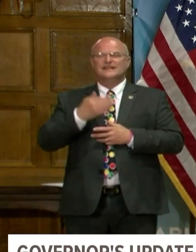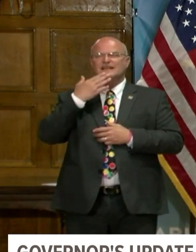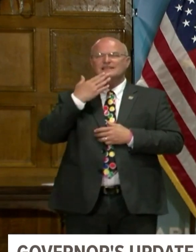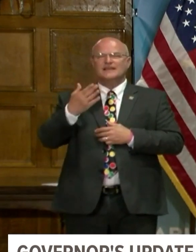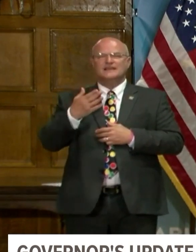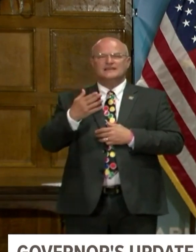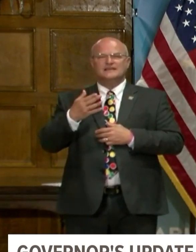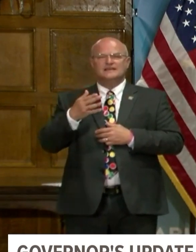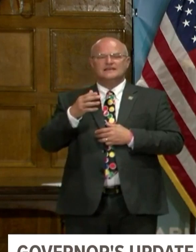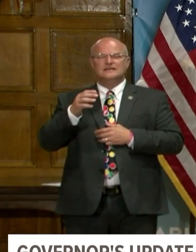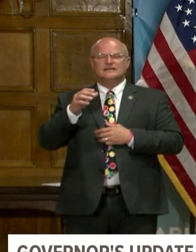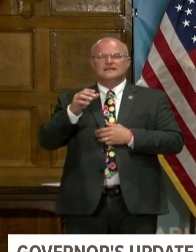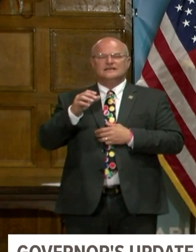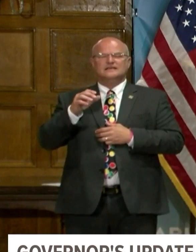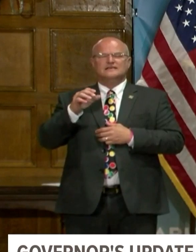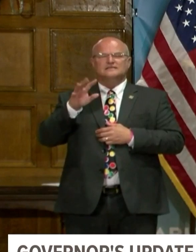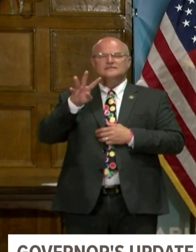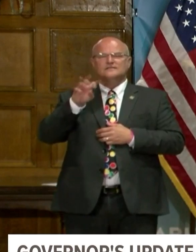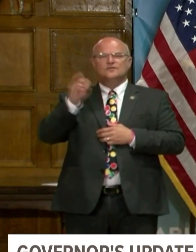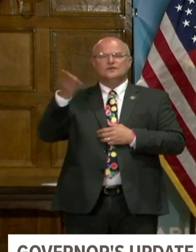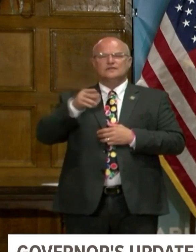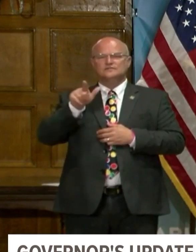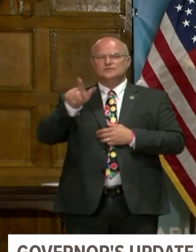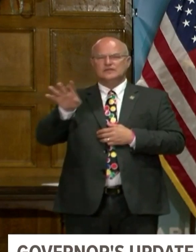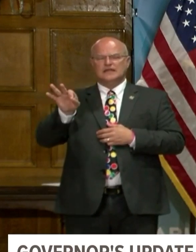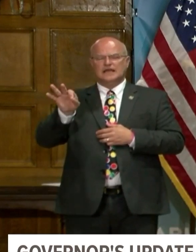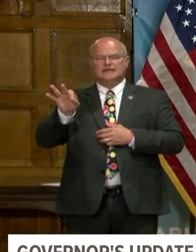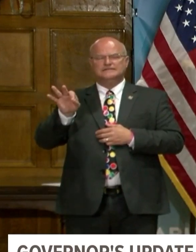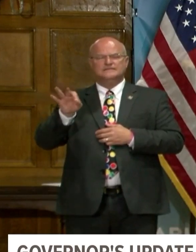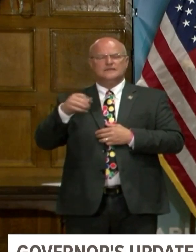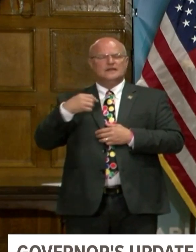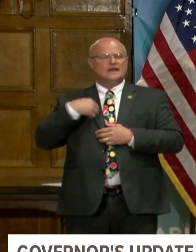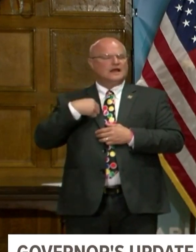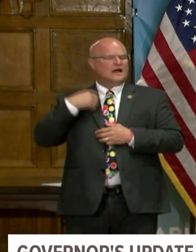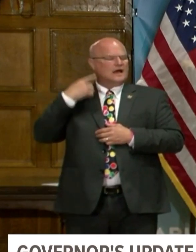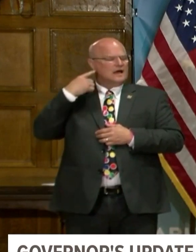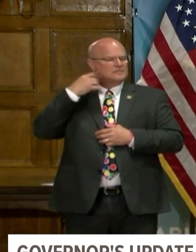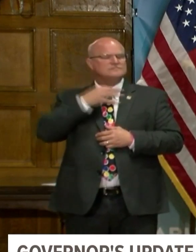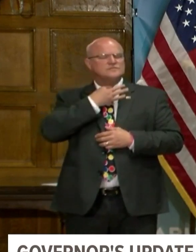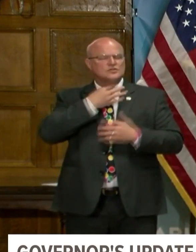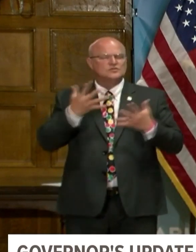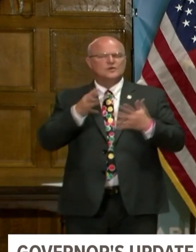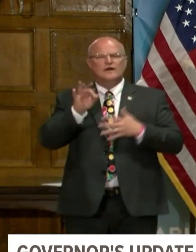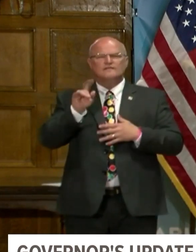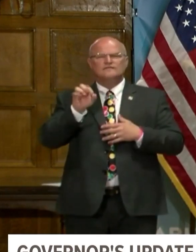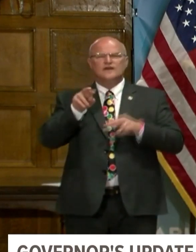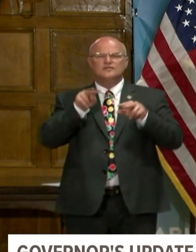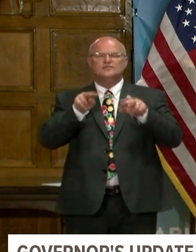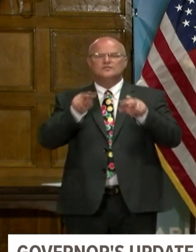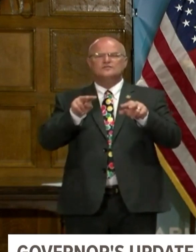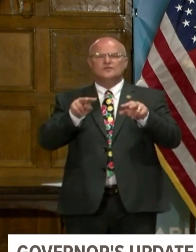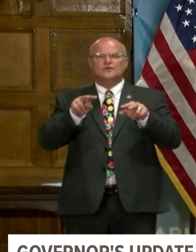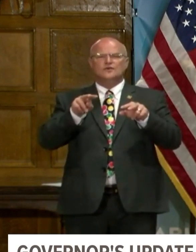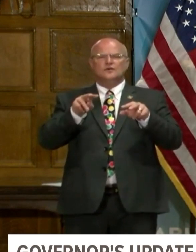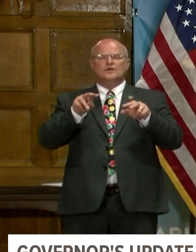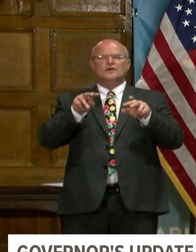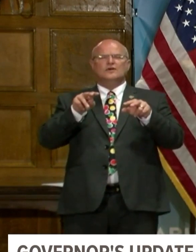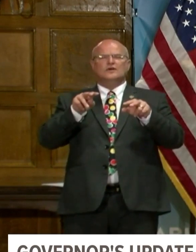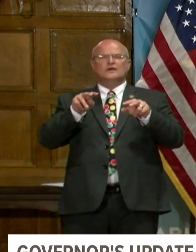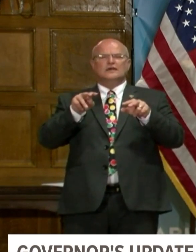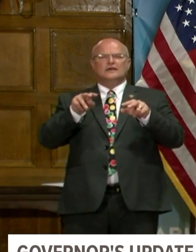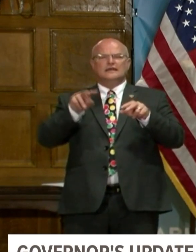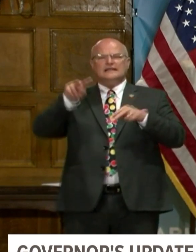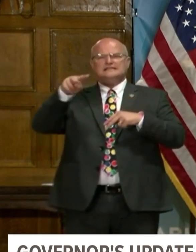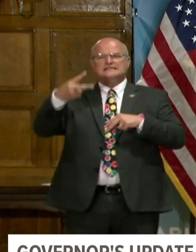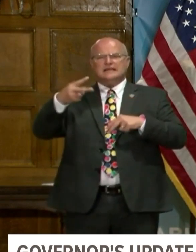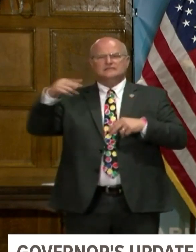Hey, this is Paige Croisy with 4029. I was just curious what factors you're looking for that may foreshadow a